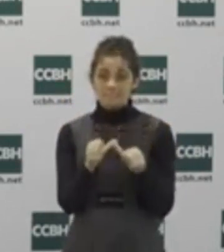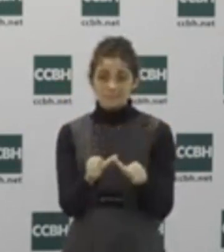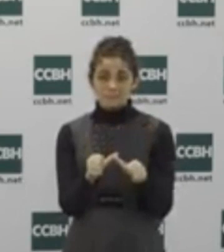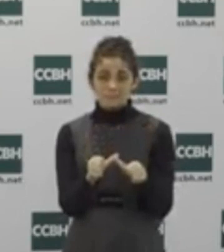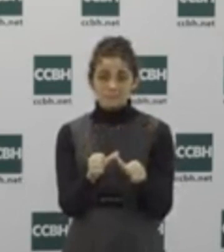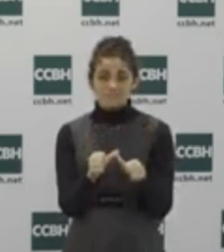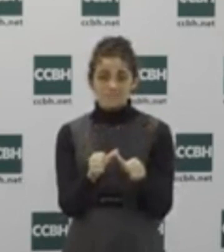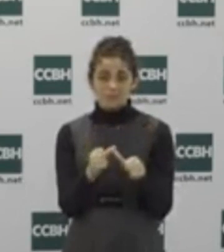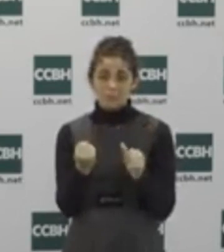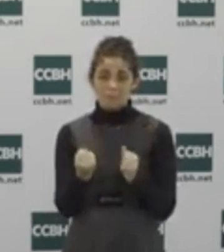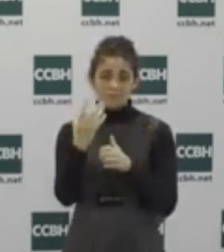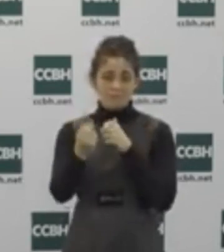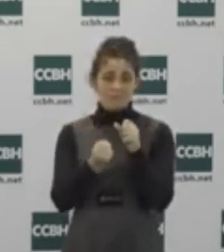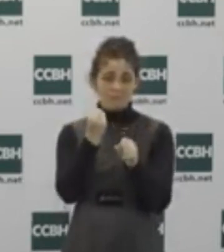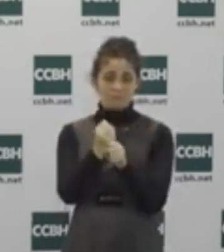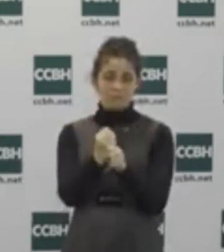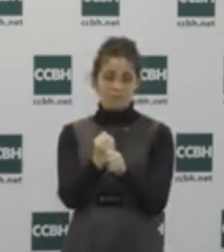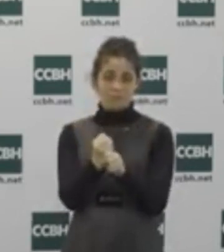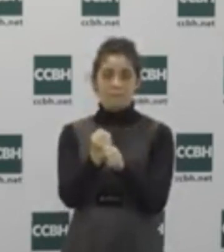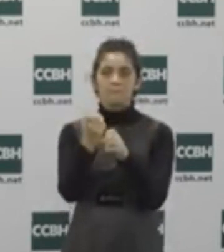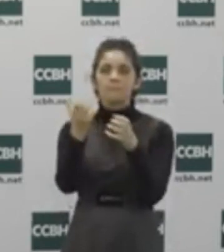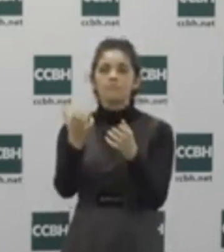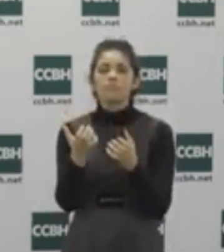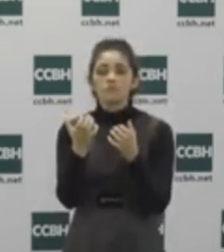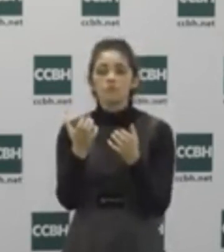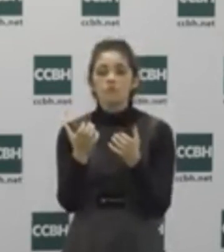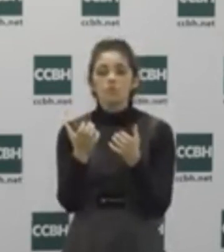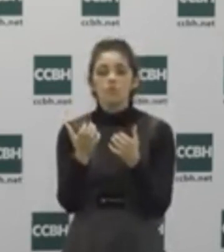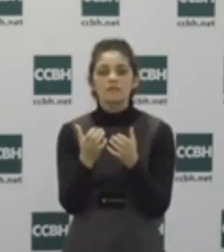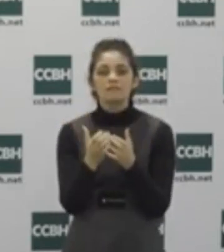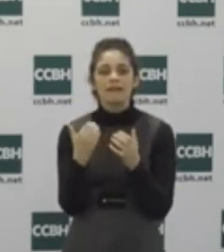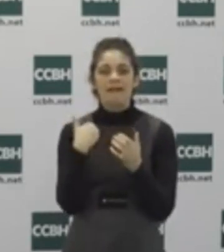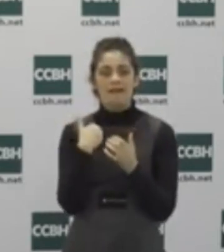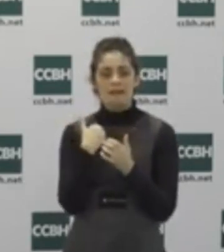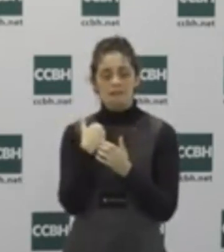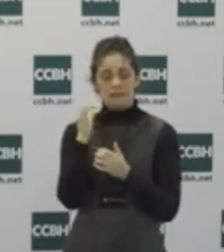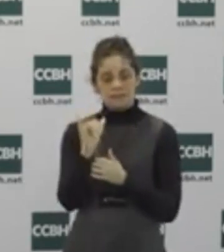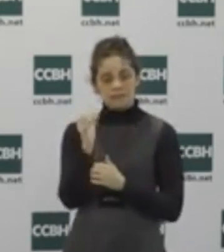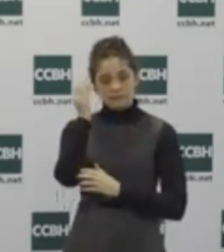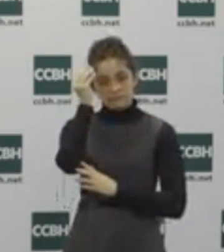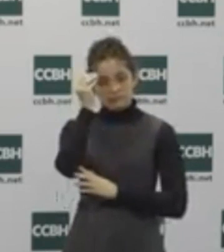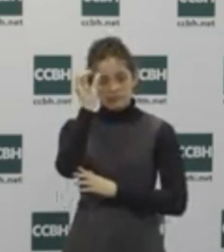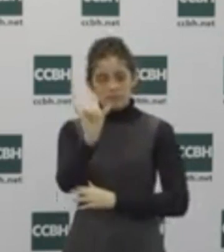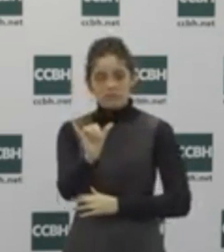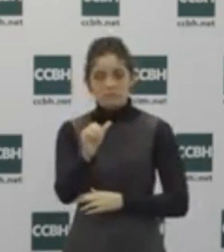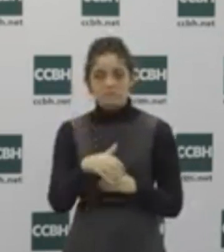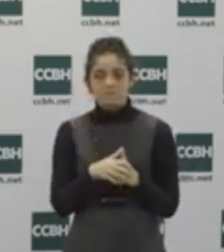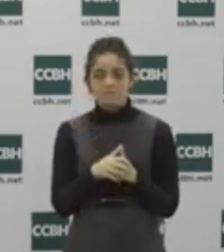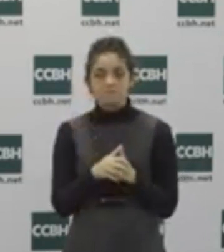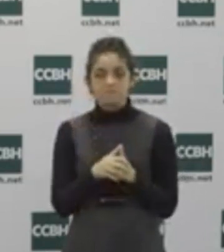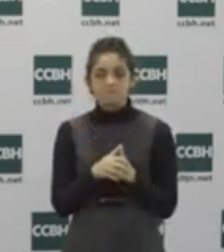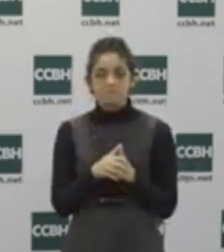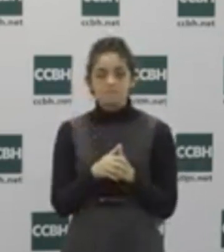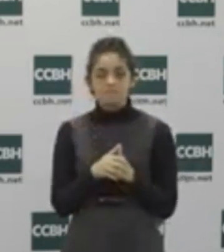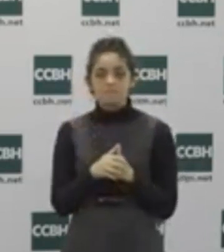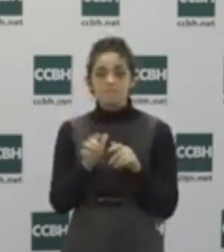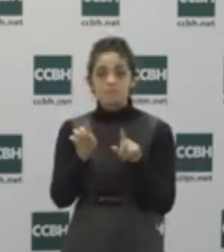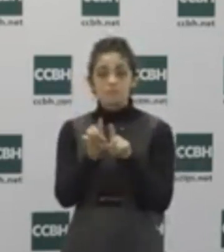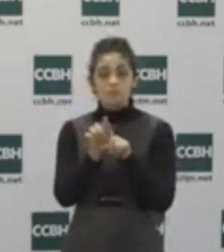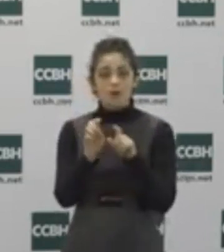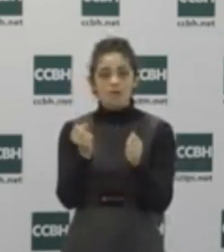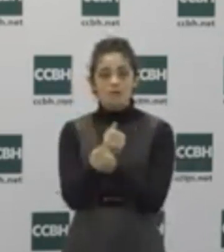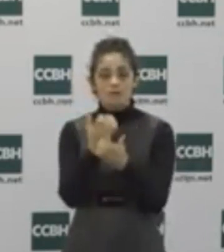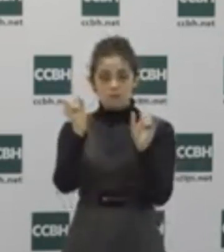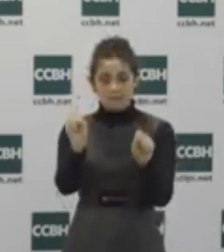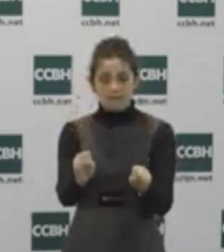effects. And so we want to take a moment to recognize that and to do what we can to